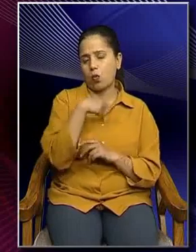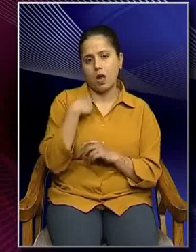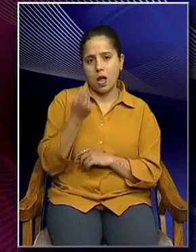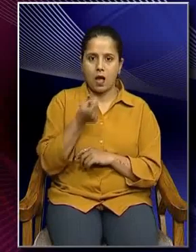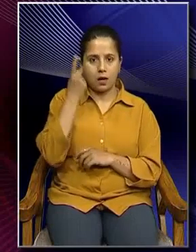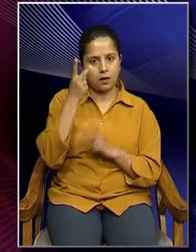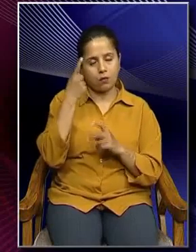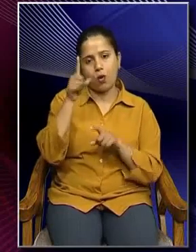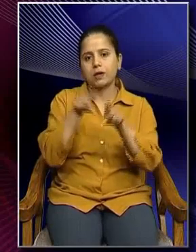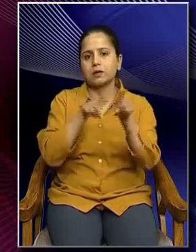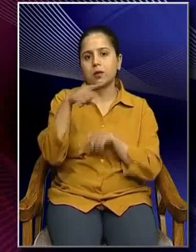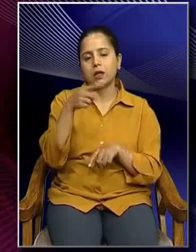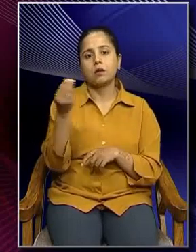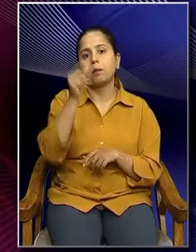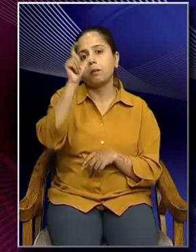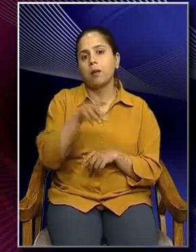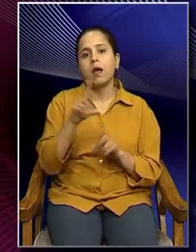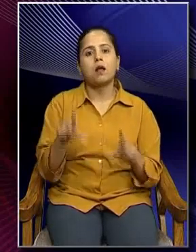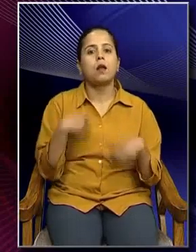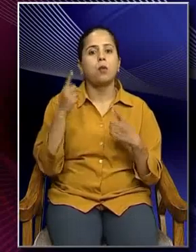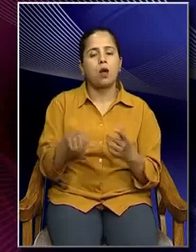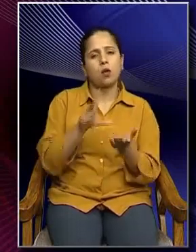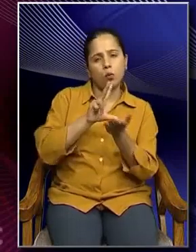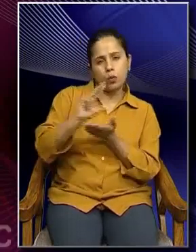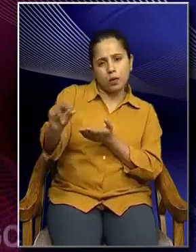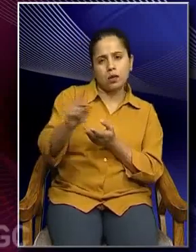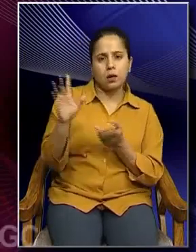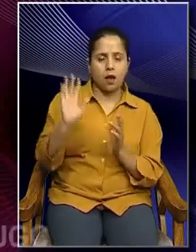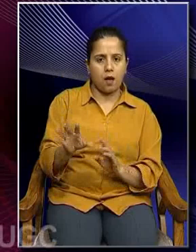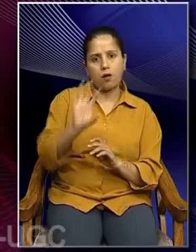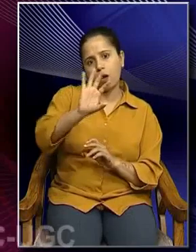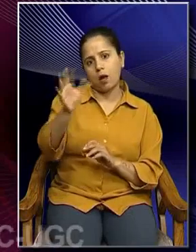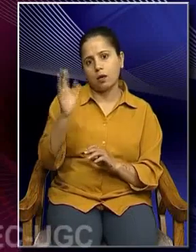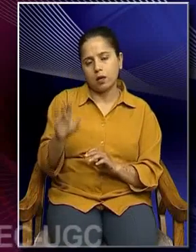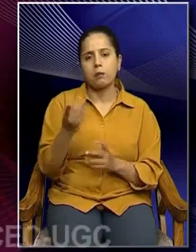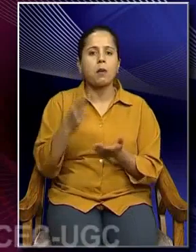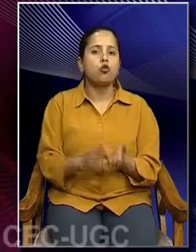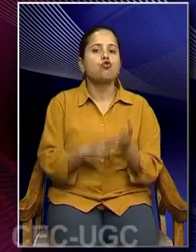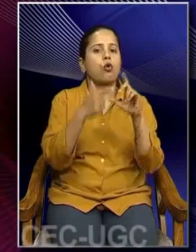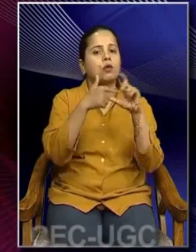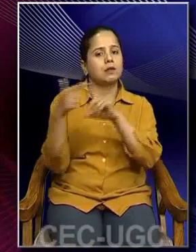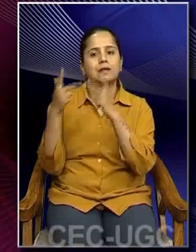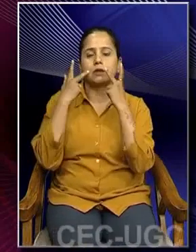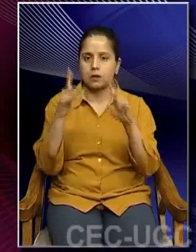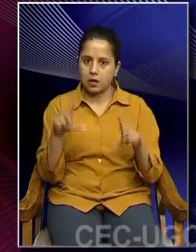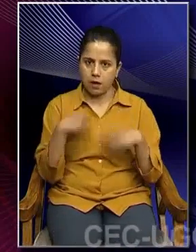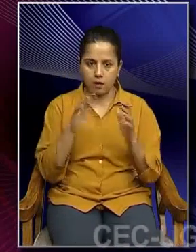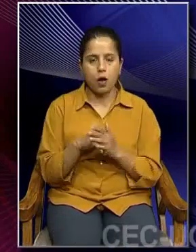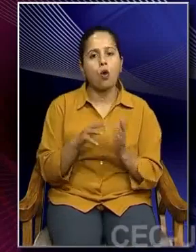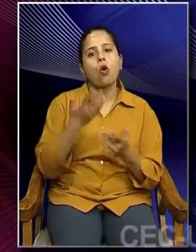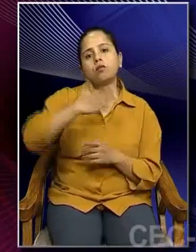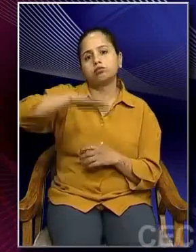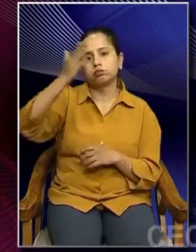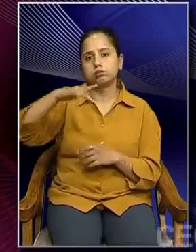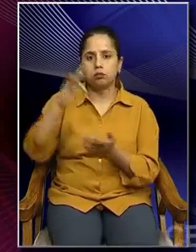understand, for example, somebody who's living in a remote corner of the country, maybe in the northeastern states, maybe in the Himalayan